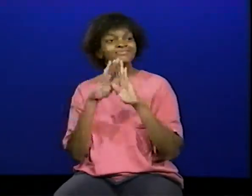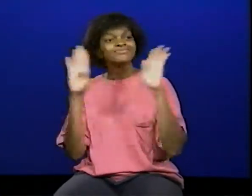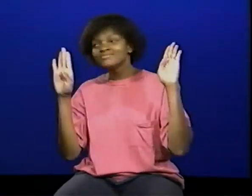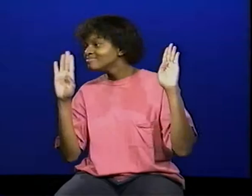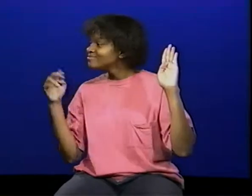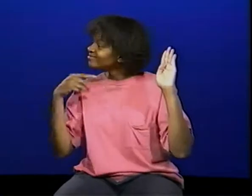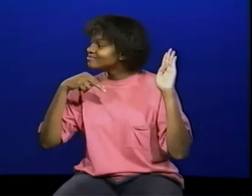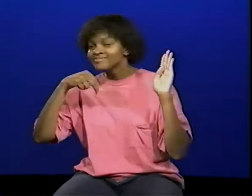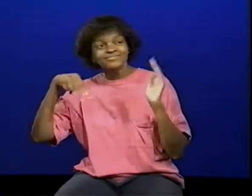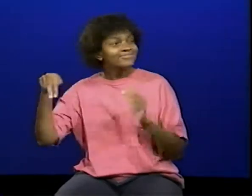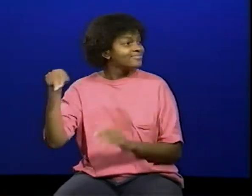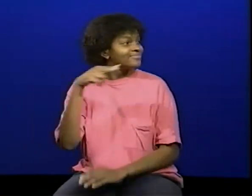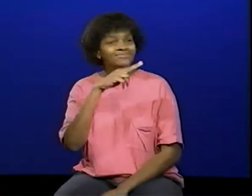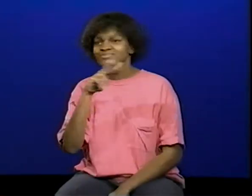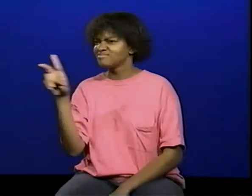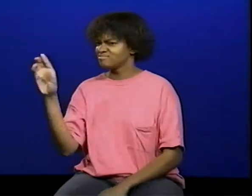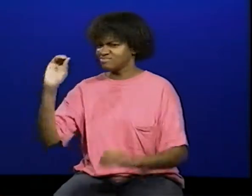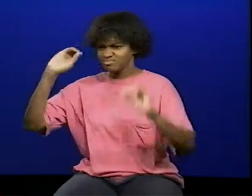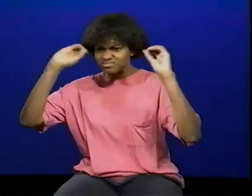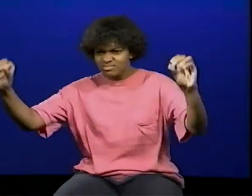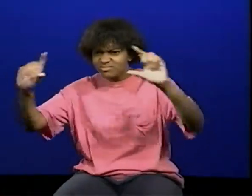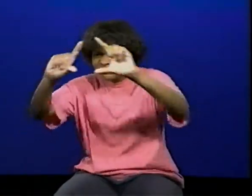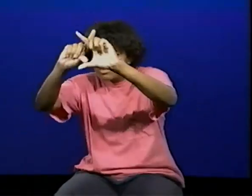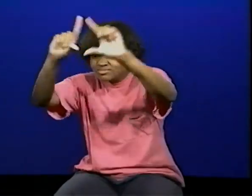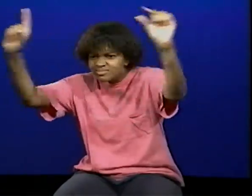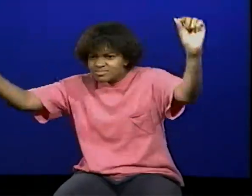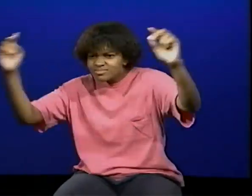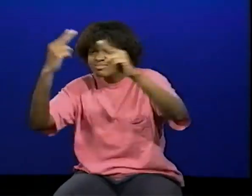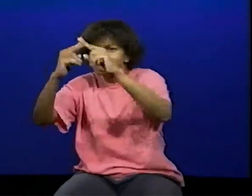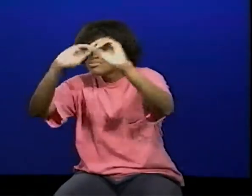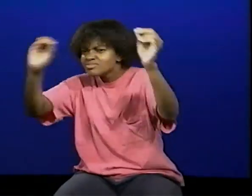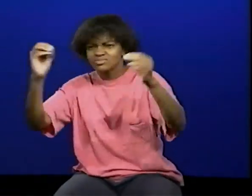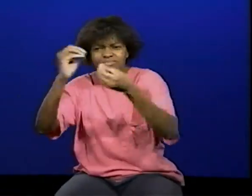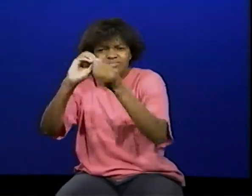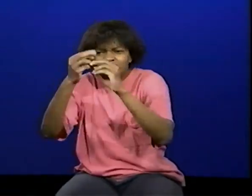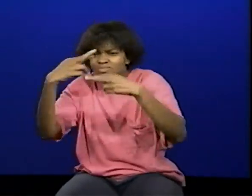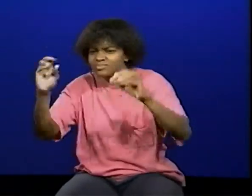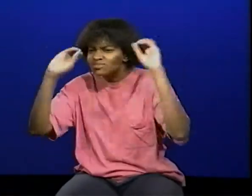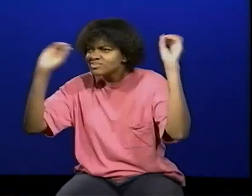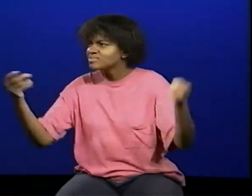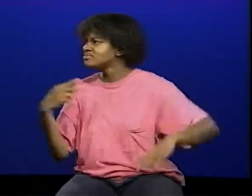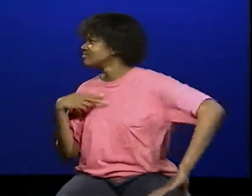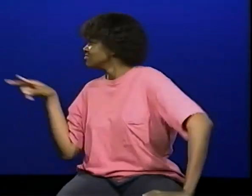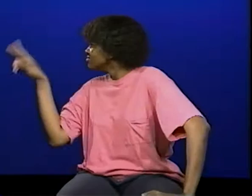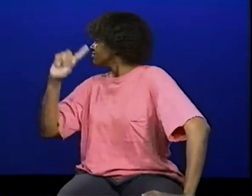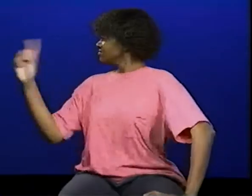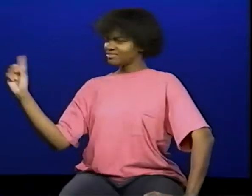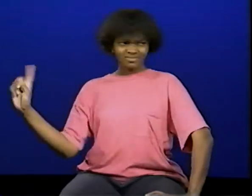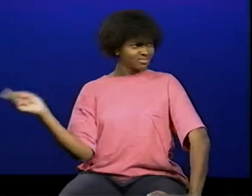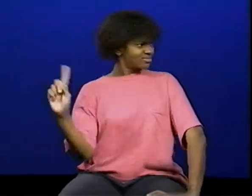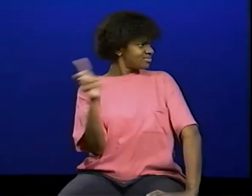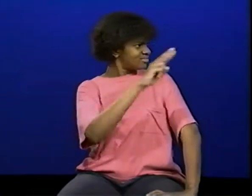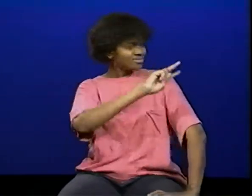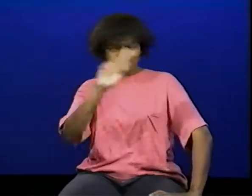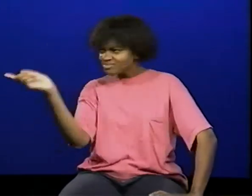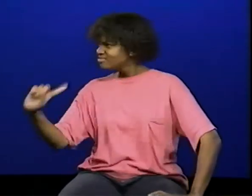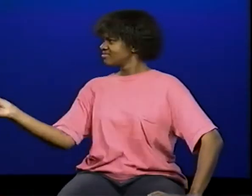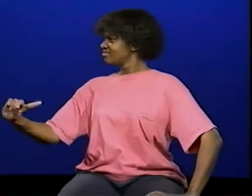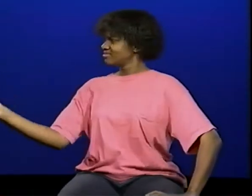and I noticed I was supposed to be on the third floor. Well, when I got off the elevator at the third floor, there were no nameplates,